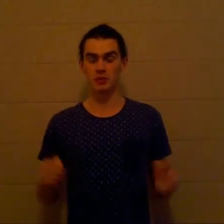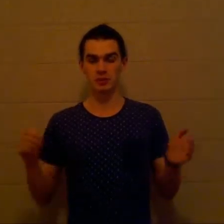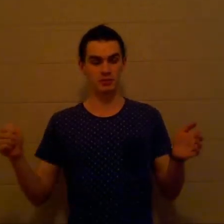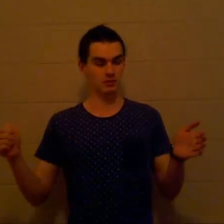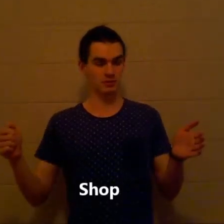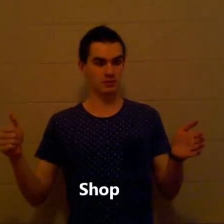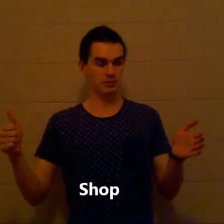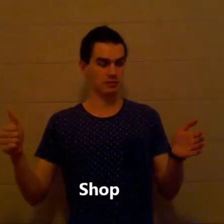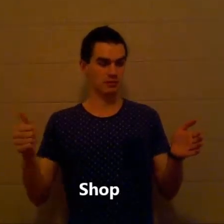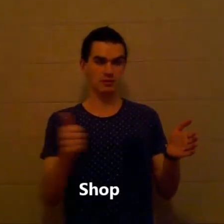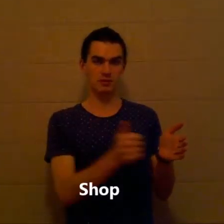shop,